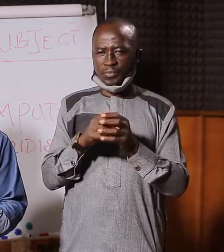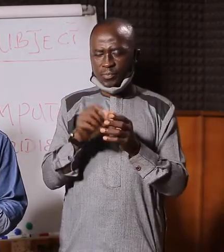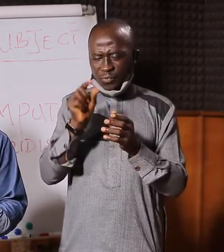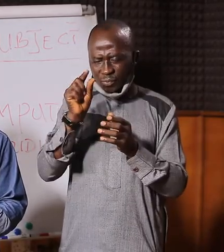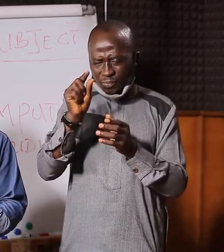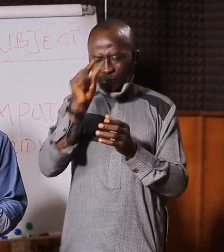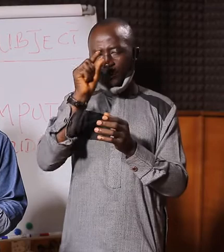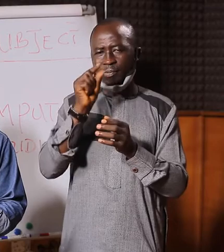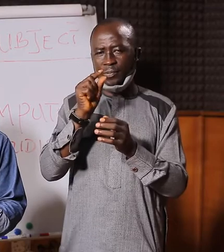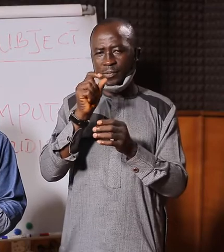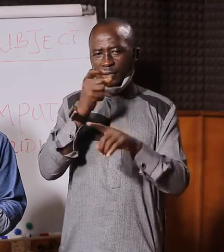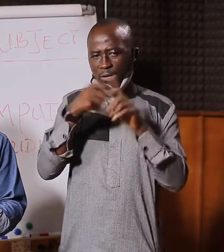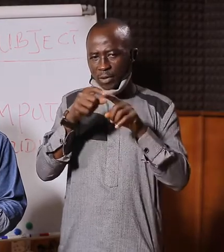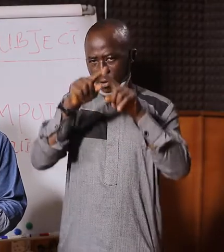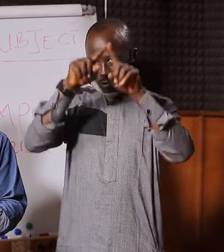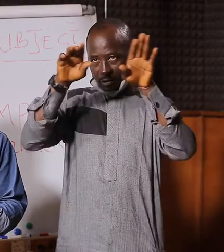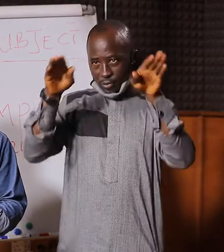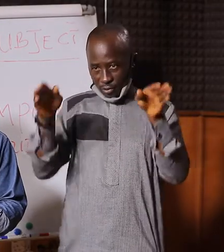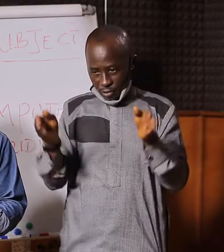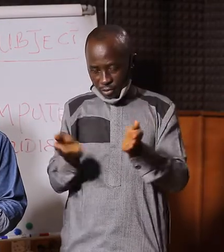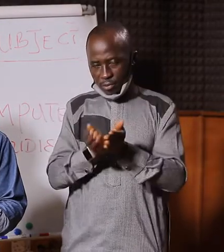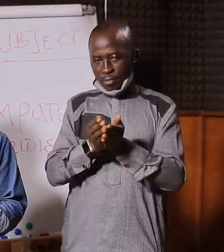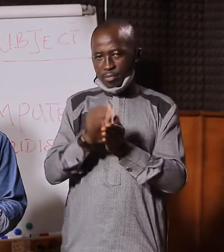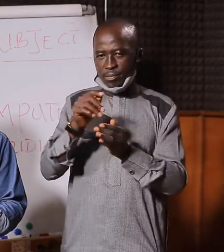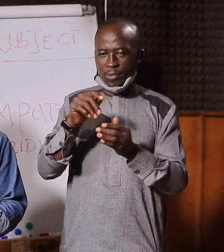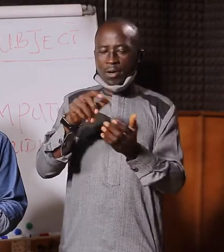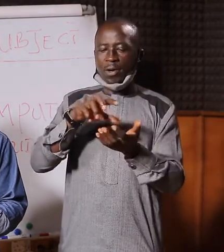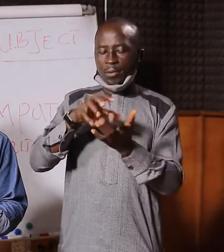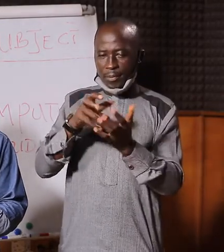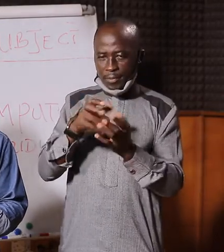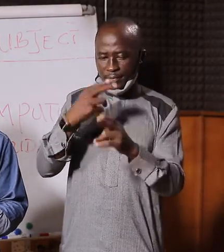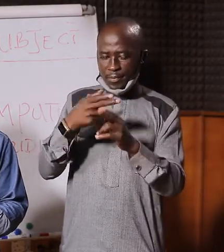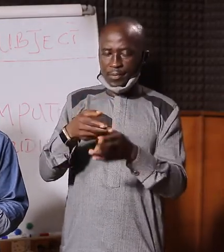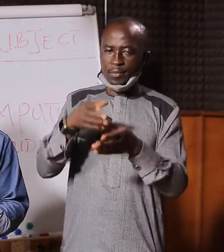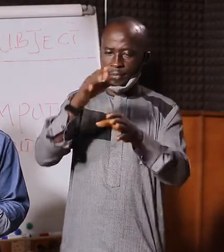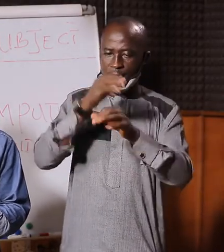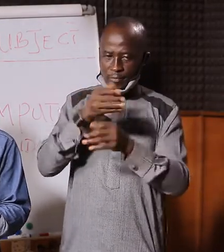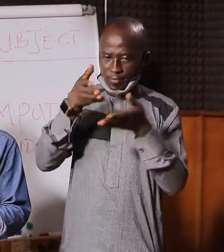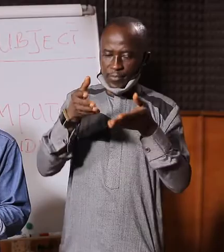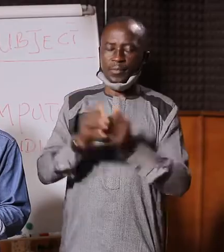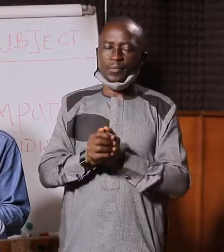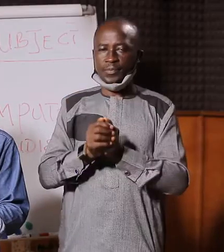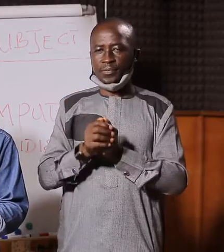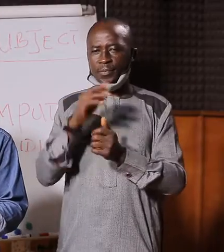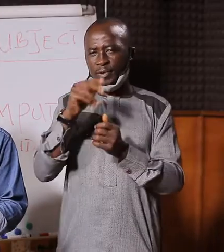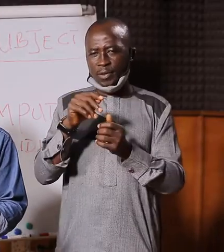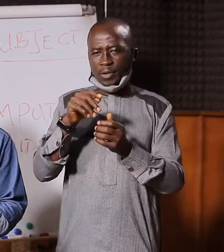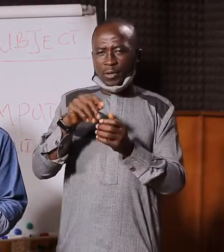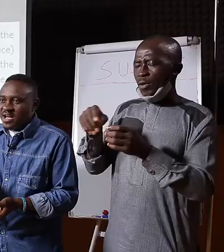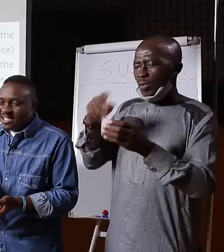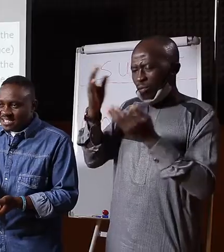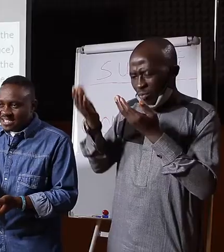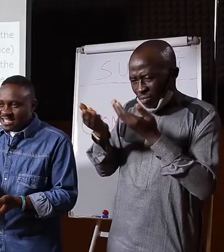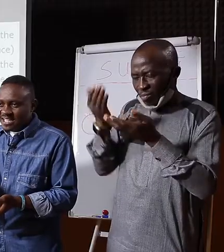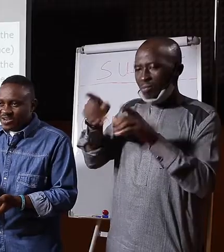very tiny, and from its shape, the mouse was actually derived from. And the mouse is almost like